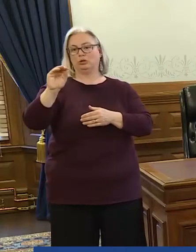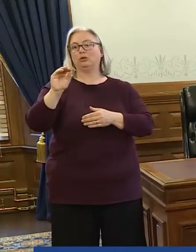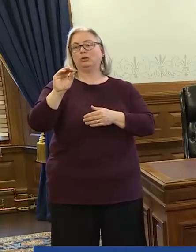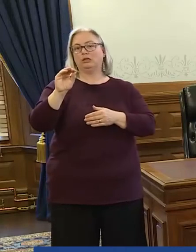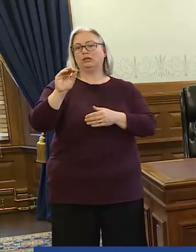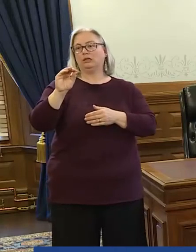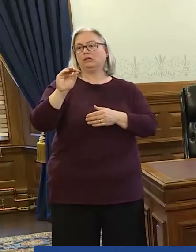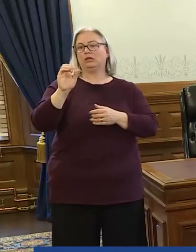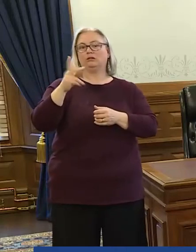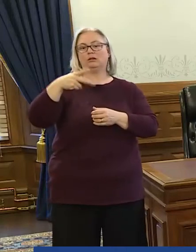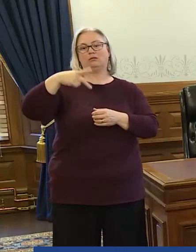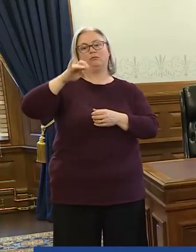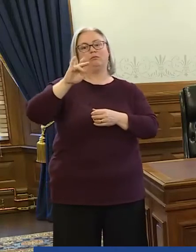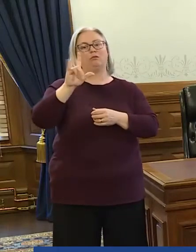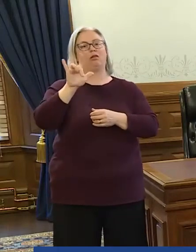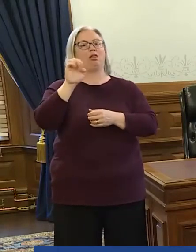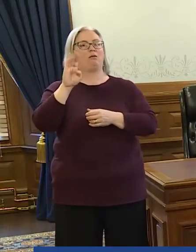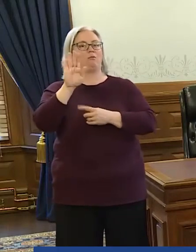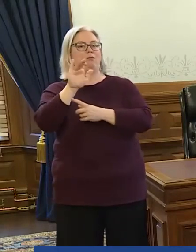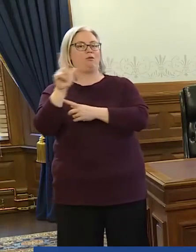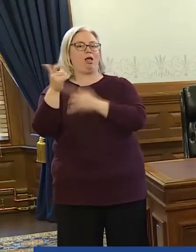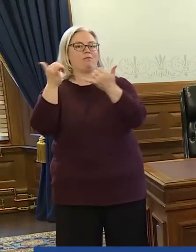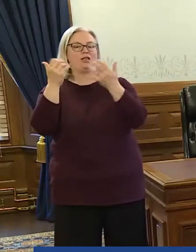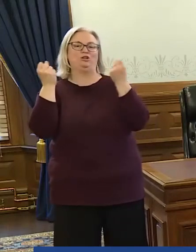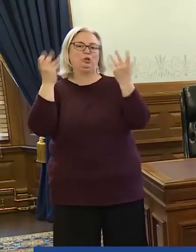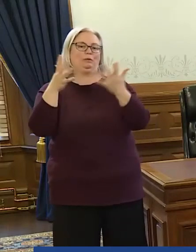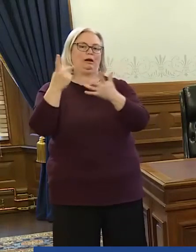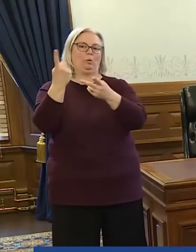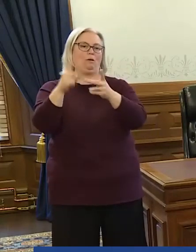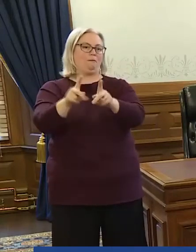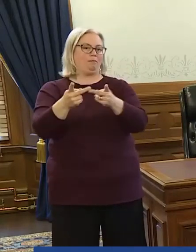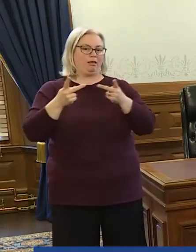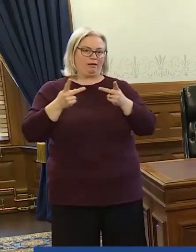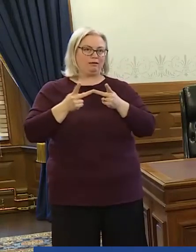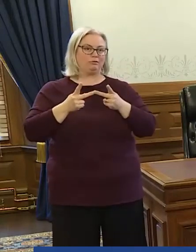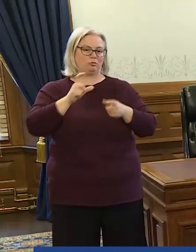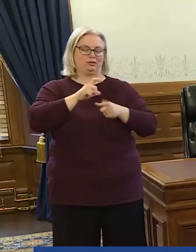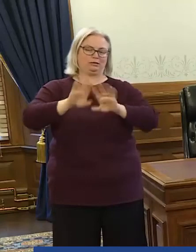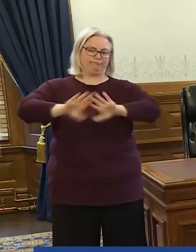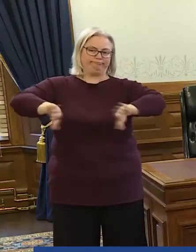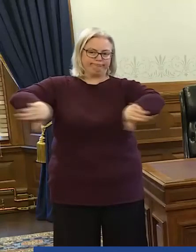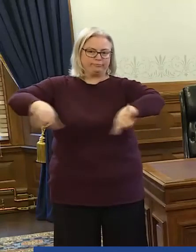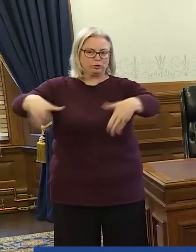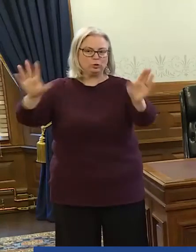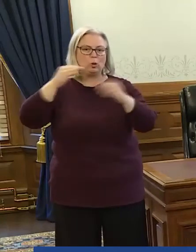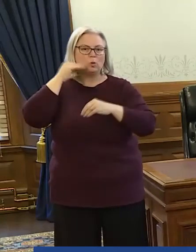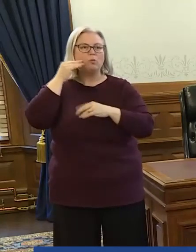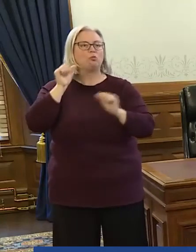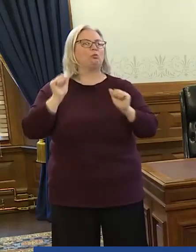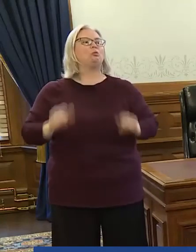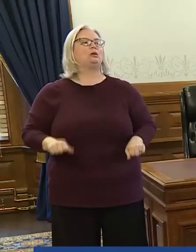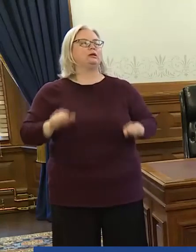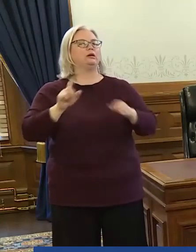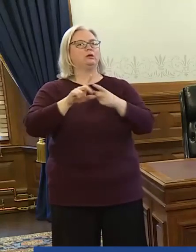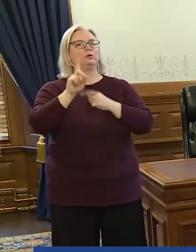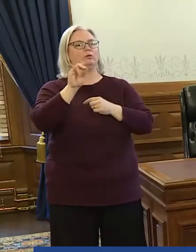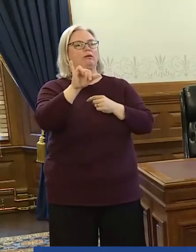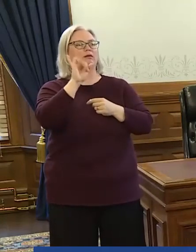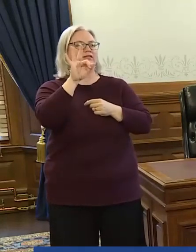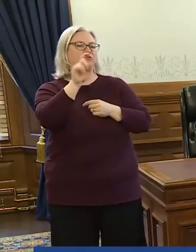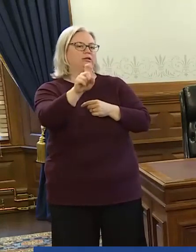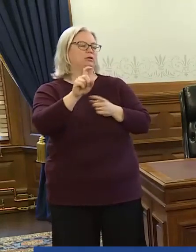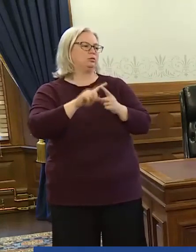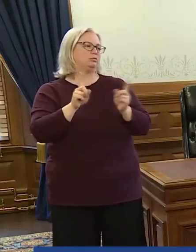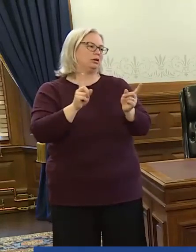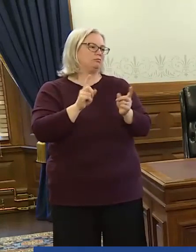when a bunch of pickleball players were out on the court, too many of them in one place. So we have the capability of doing that if we need to do